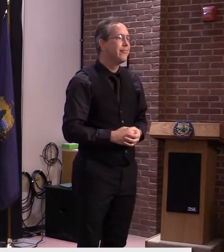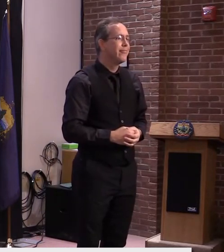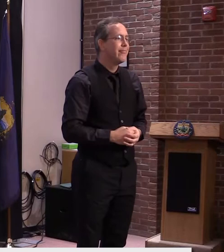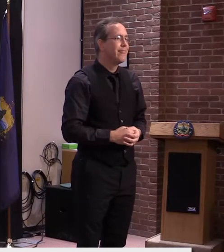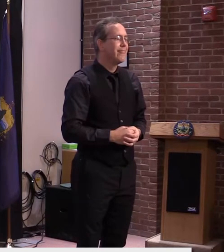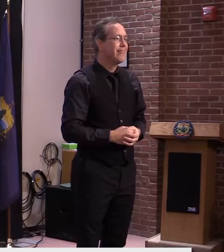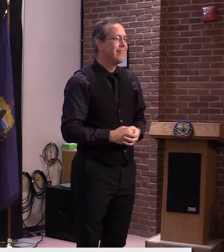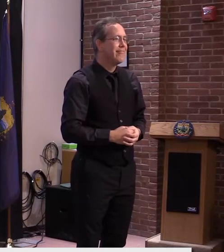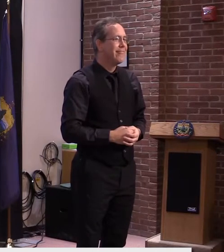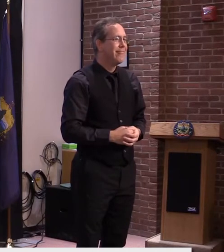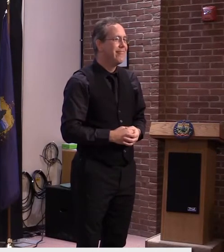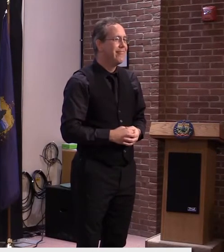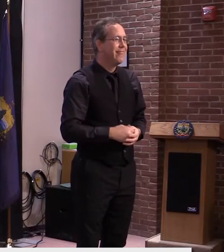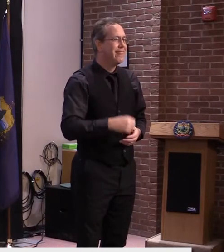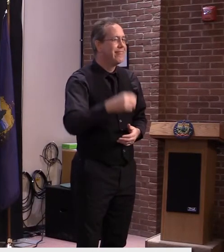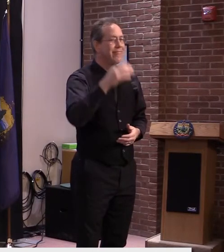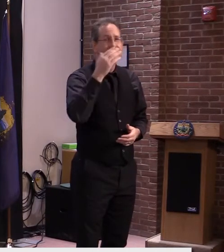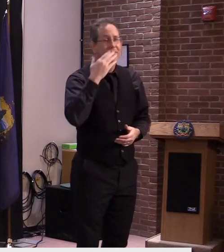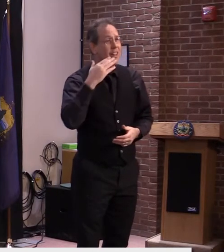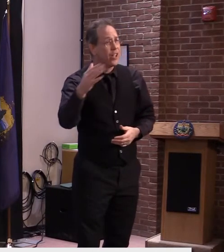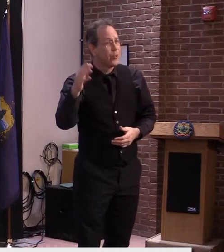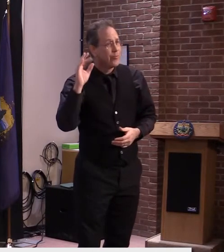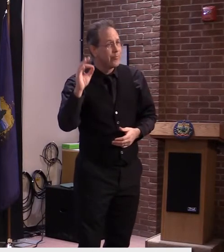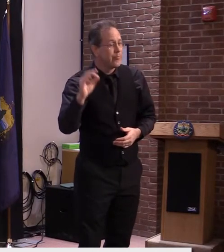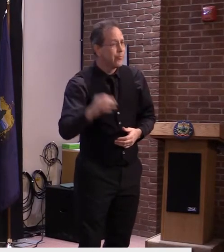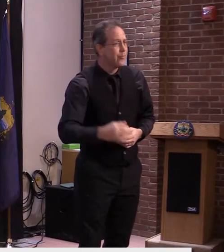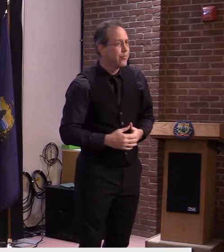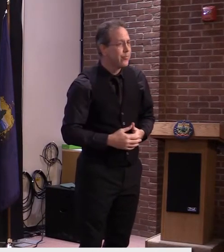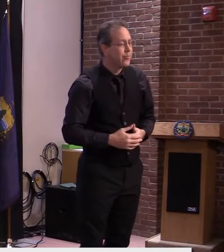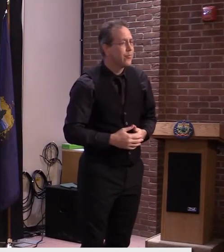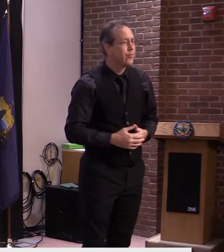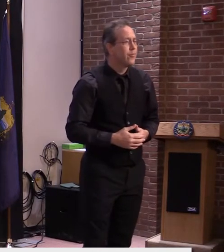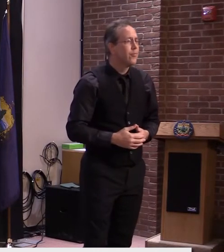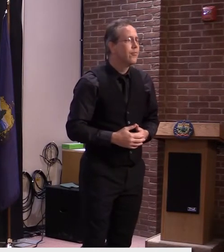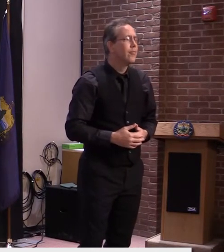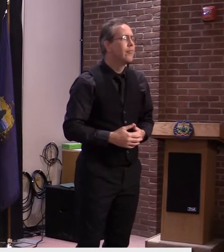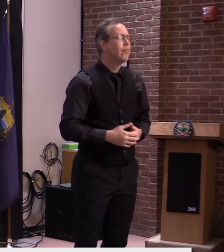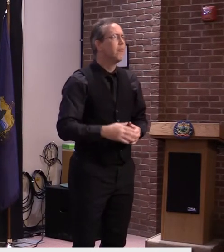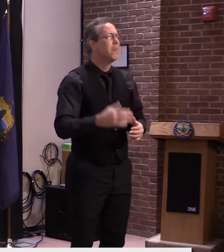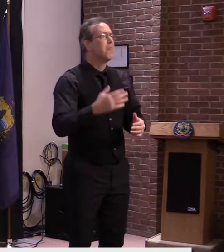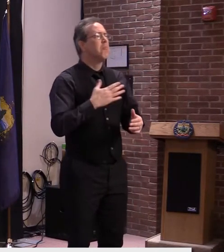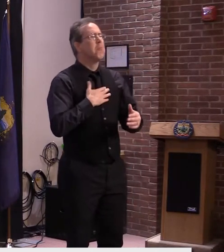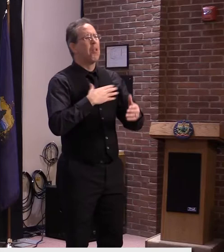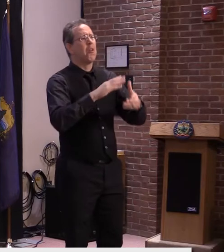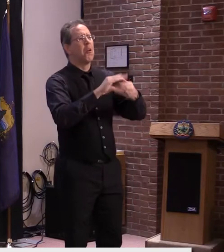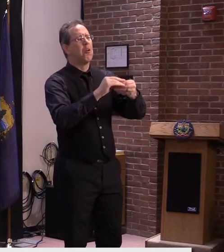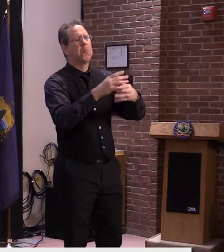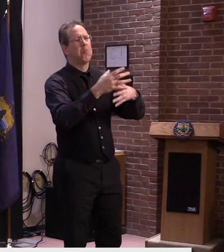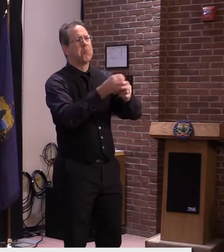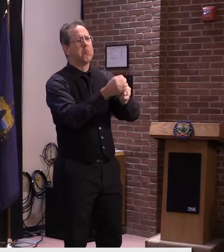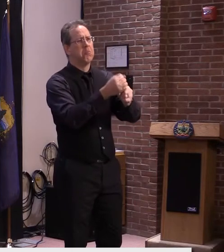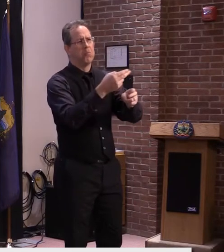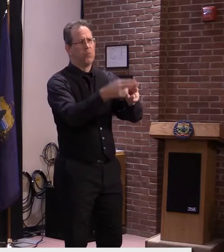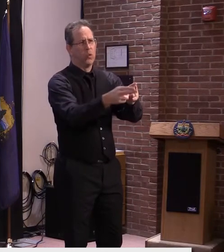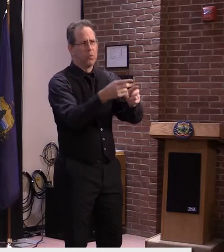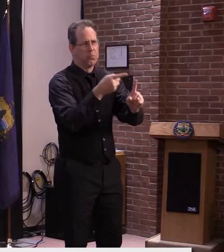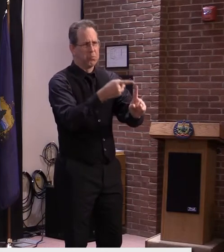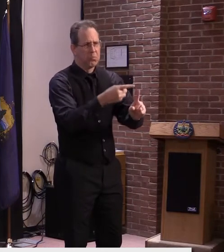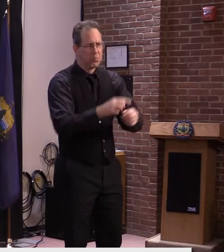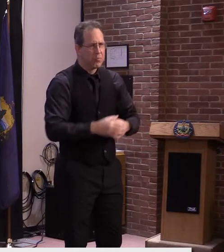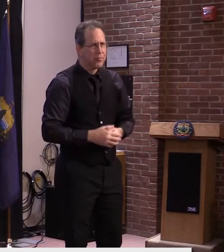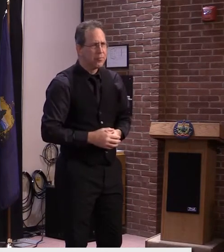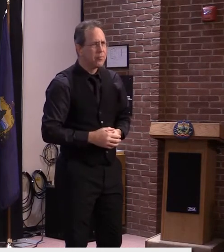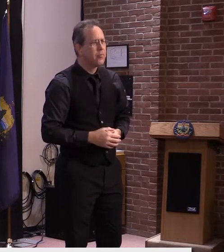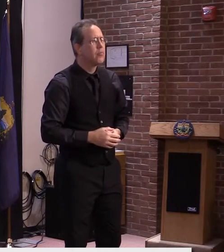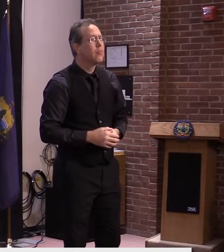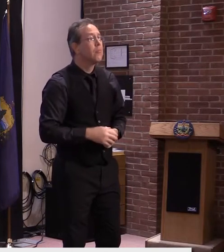Thank you, Secretary Samuelson. Good afternoon. I have just a brief update today about our schools. With our high vaccination